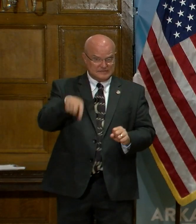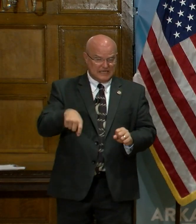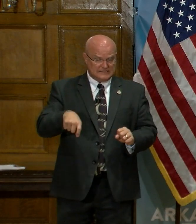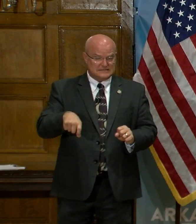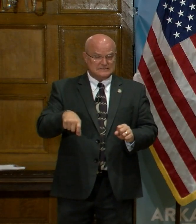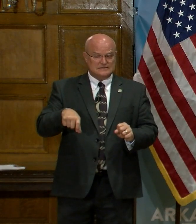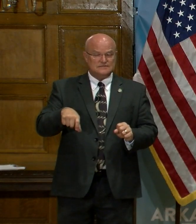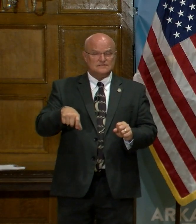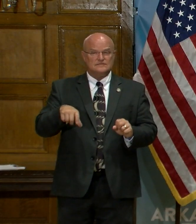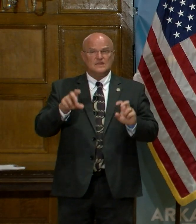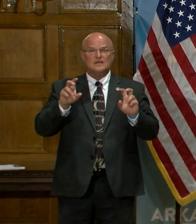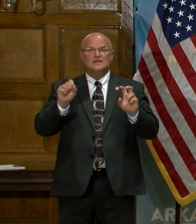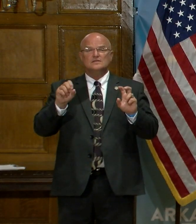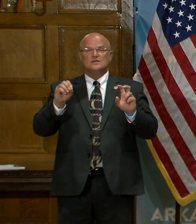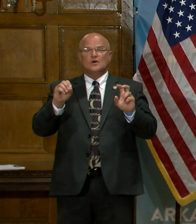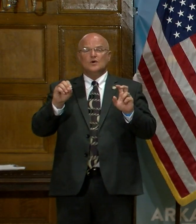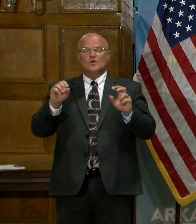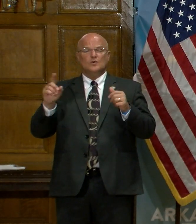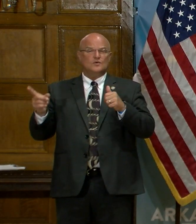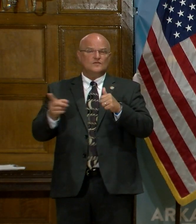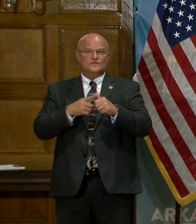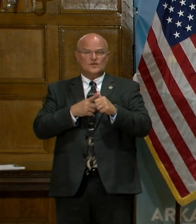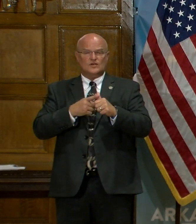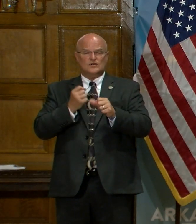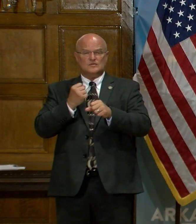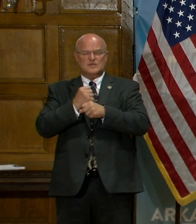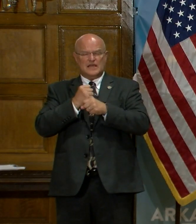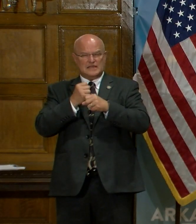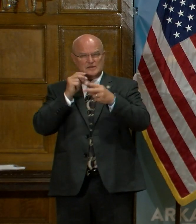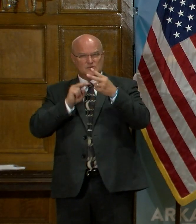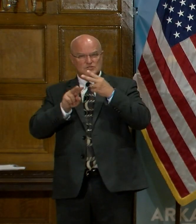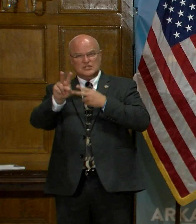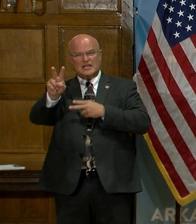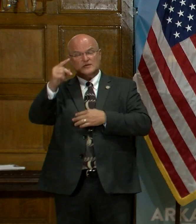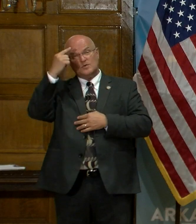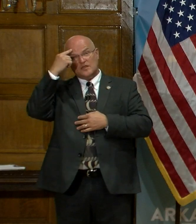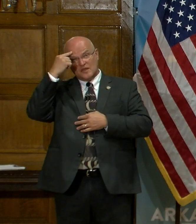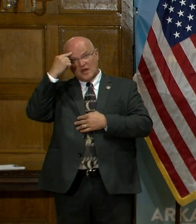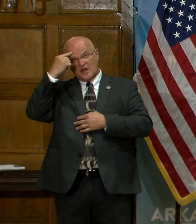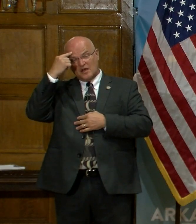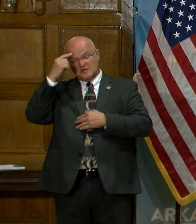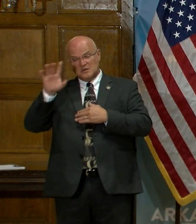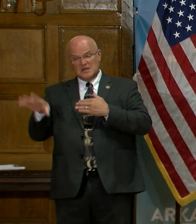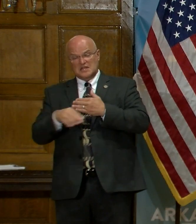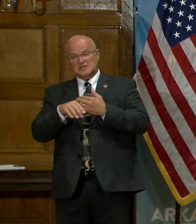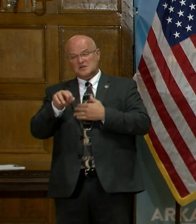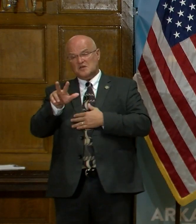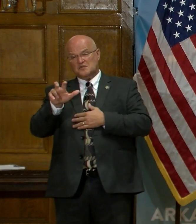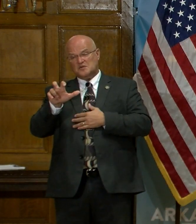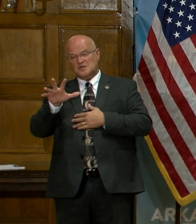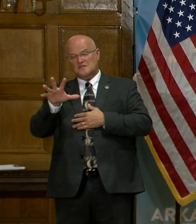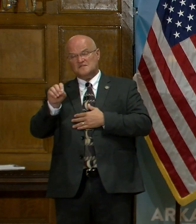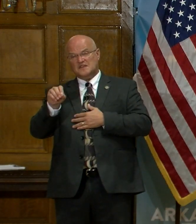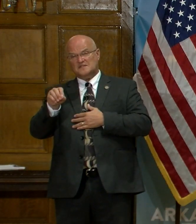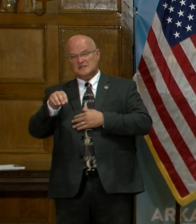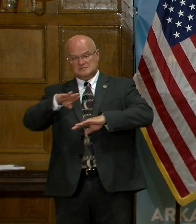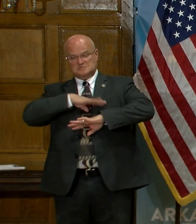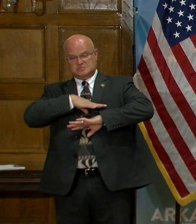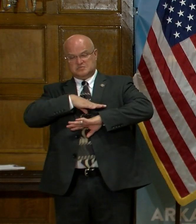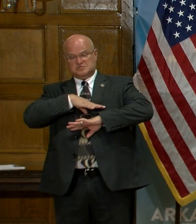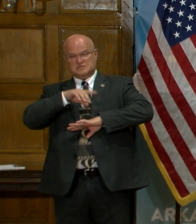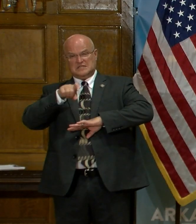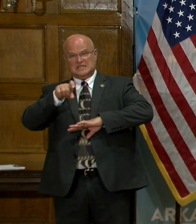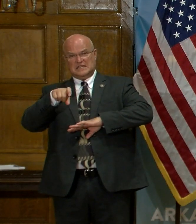capacity. And so whenever we first made our projection, we thought we would have an additional 350 and that would meet